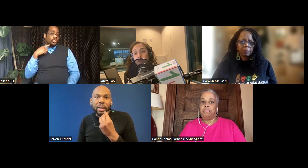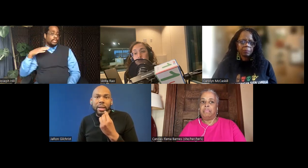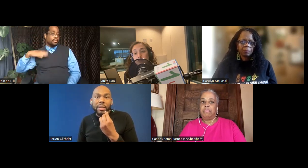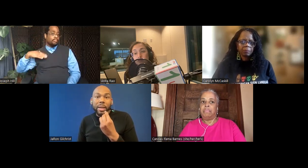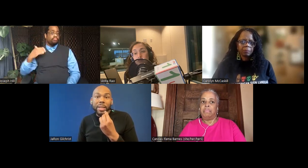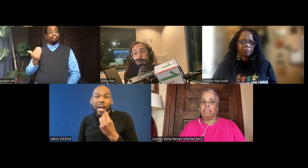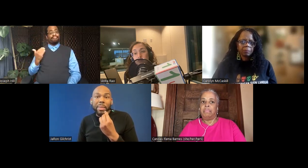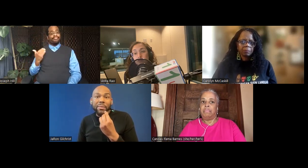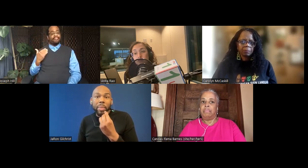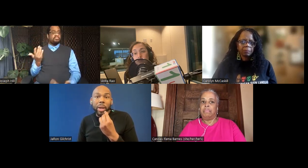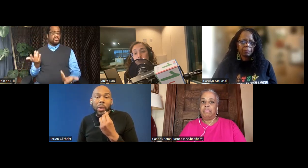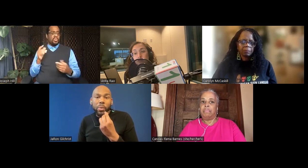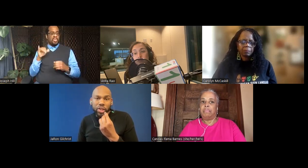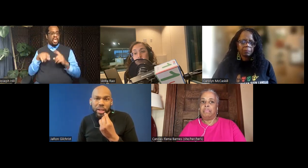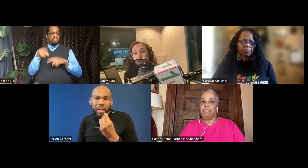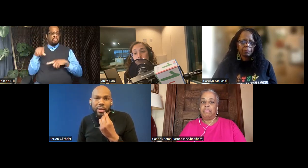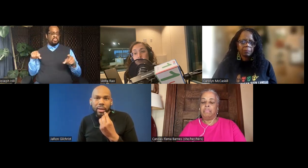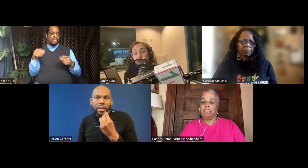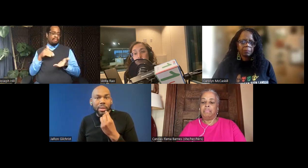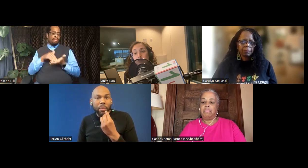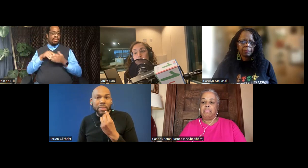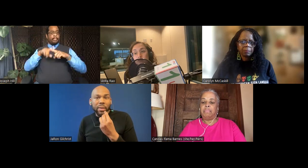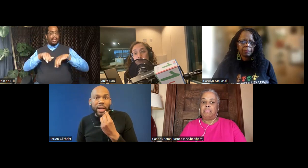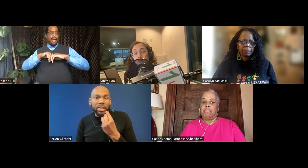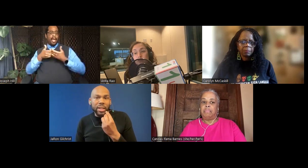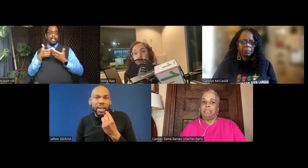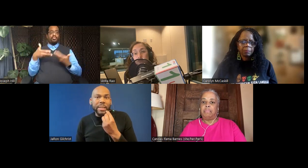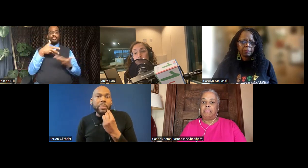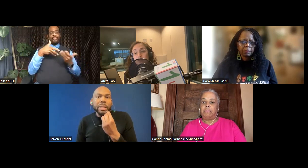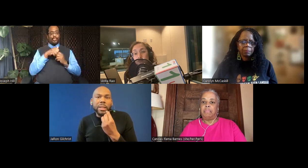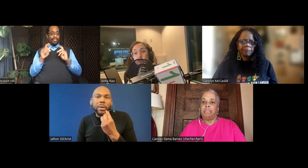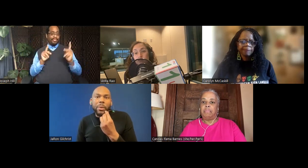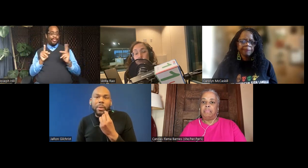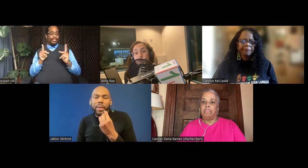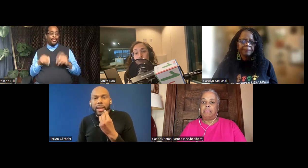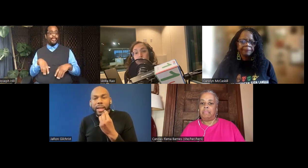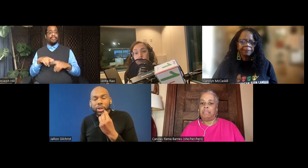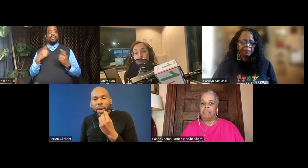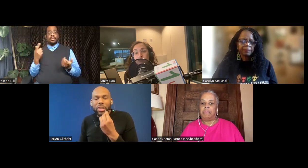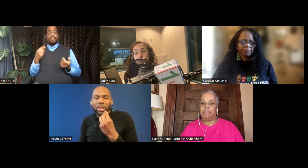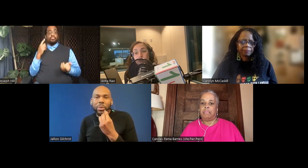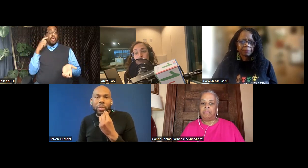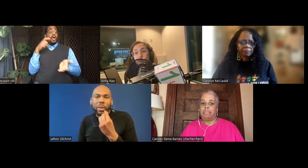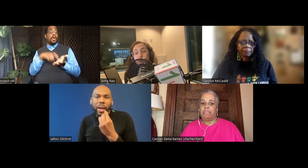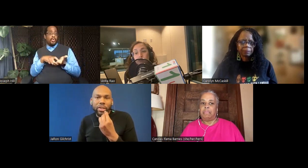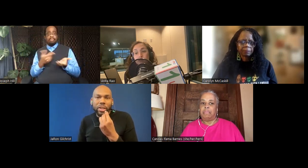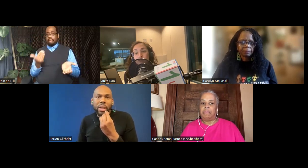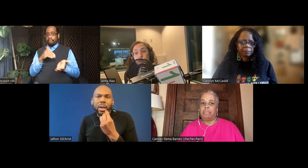chin, and sometime even below the chin. So that was a variation, again, depending on the interaction or the